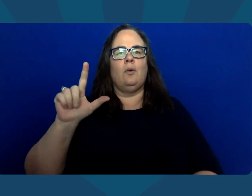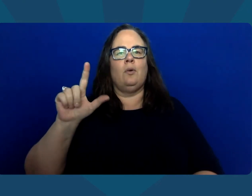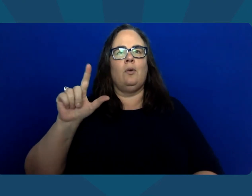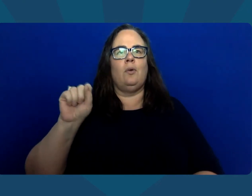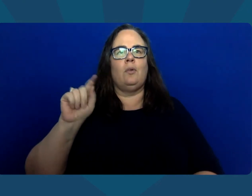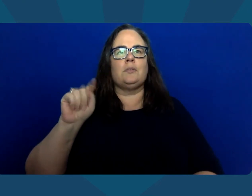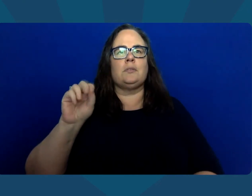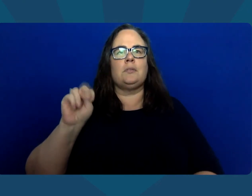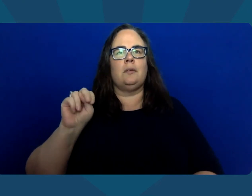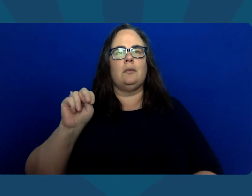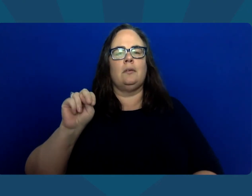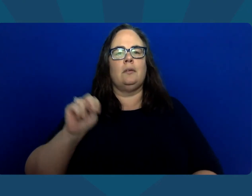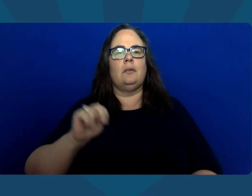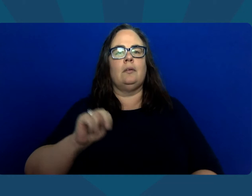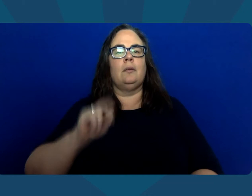Leila Alston.